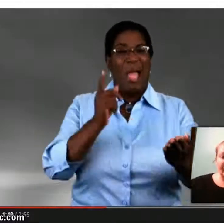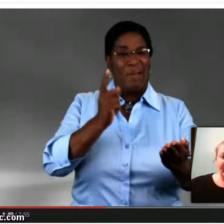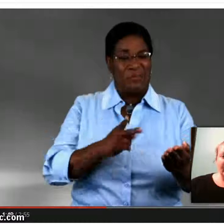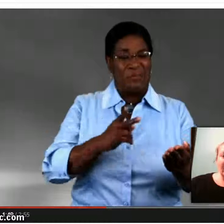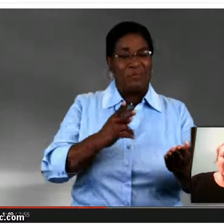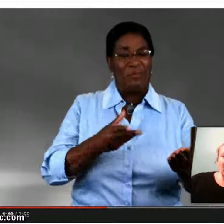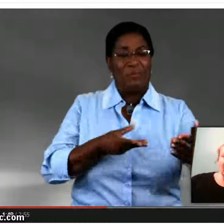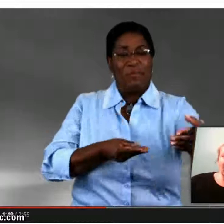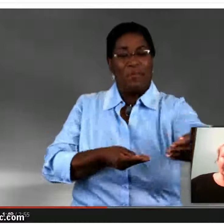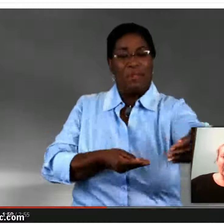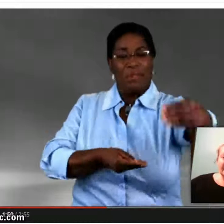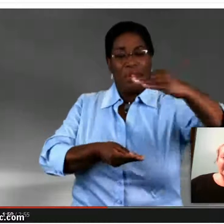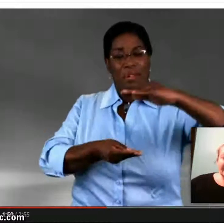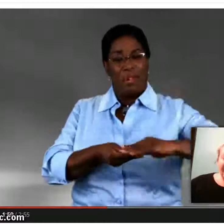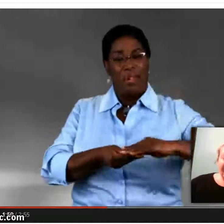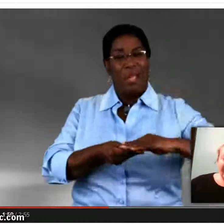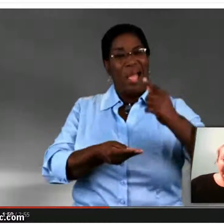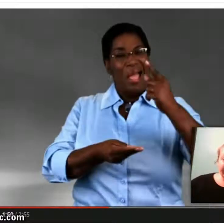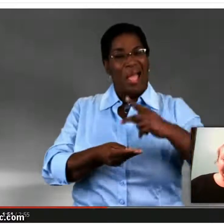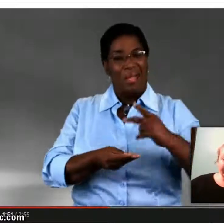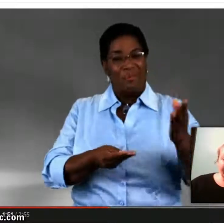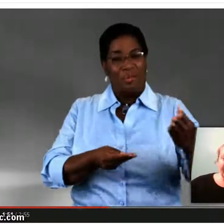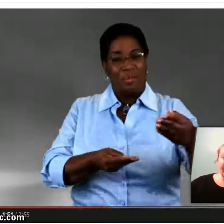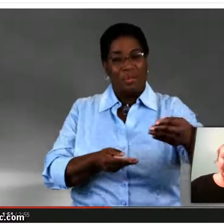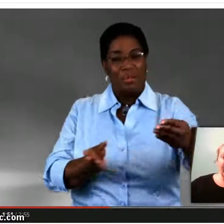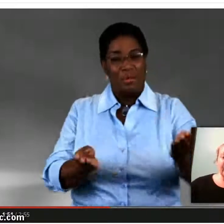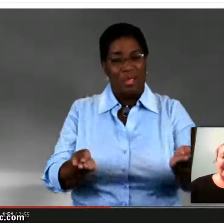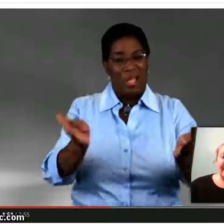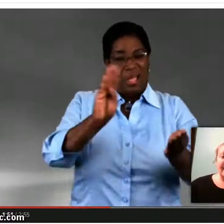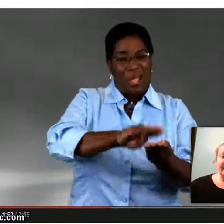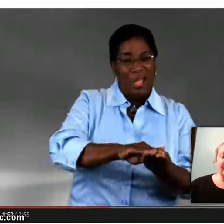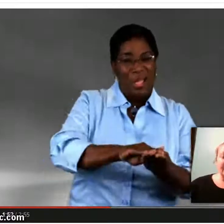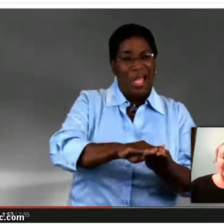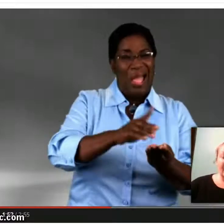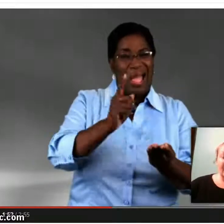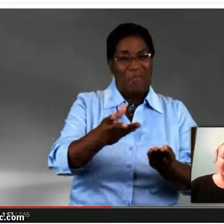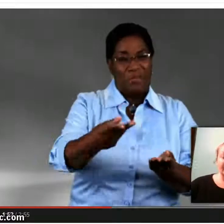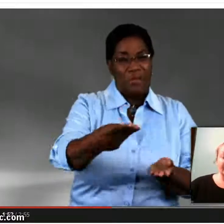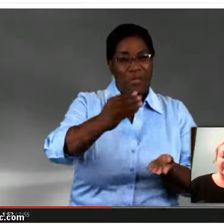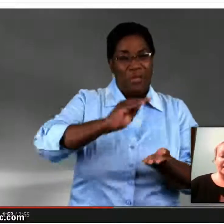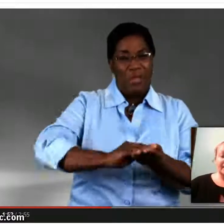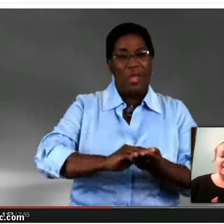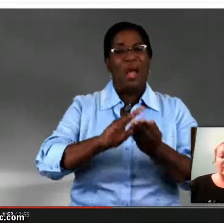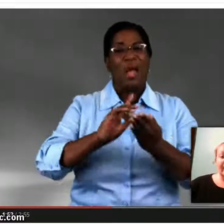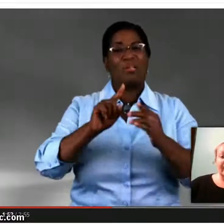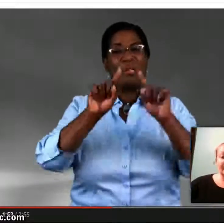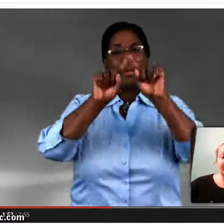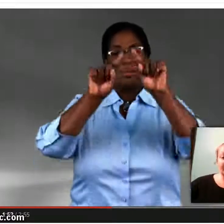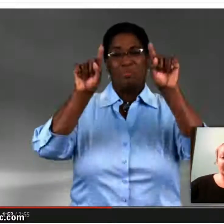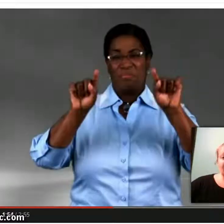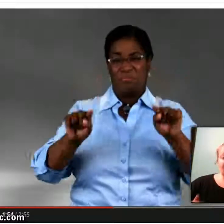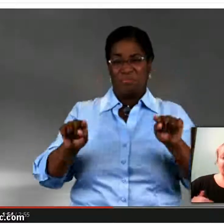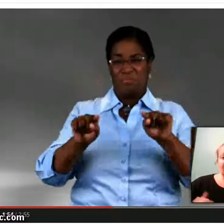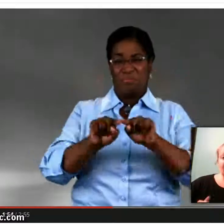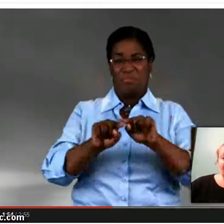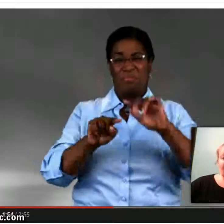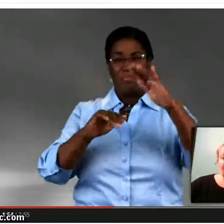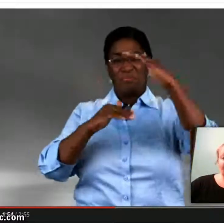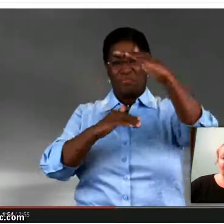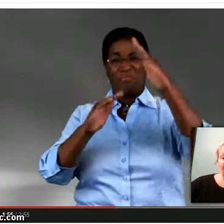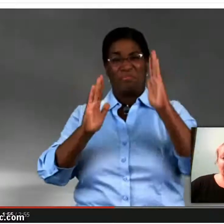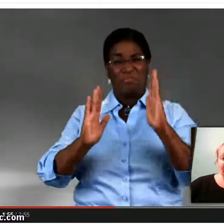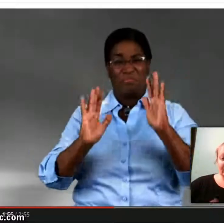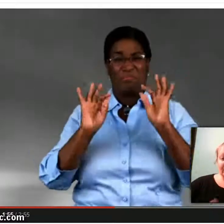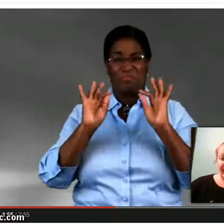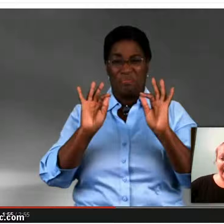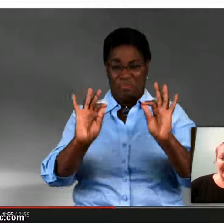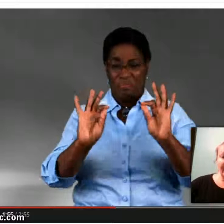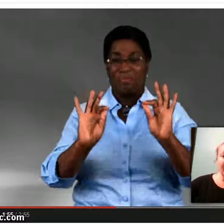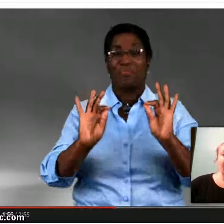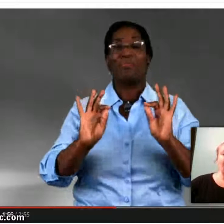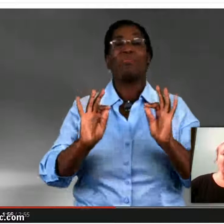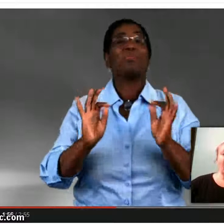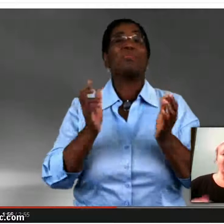paper, you fold it in half. You fold it in half first long ways, then forward to back, and